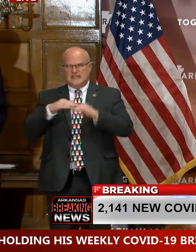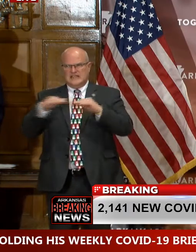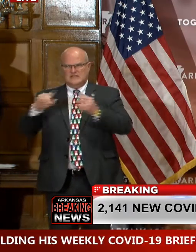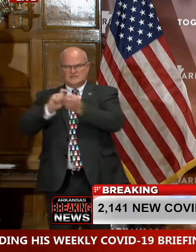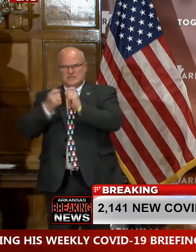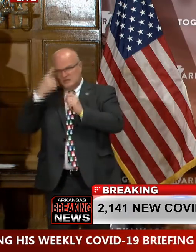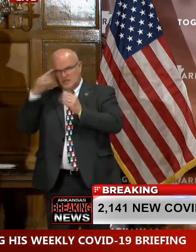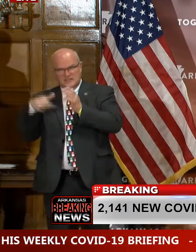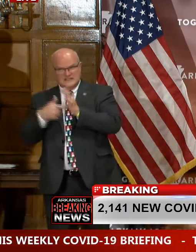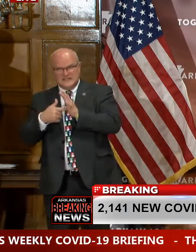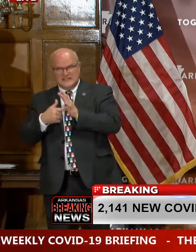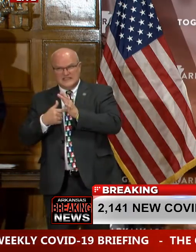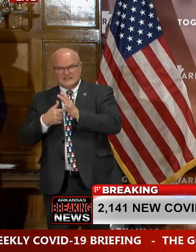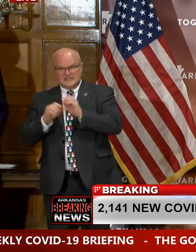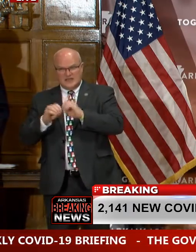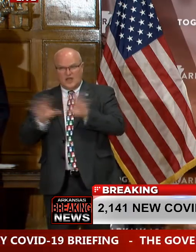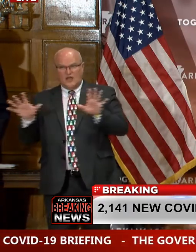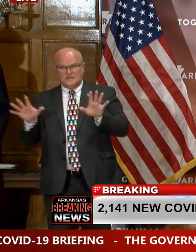Because of this, and obviously the questions about